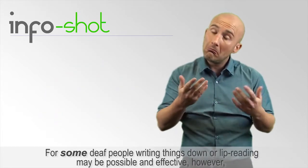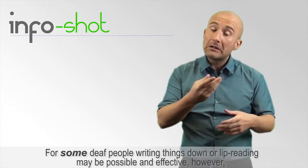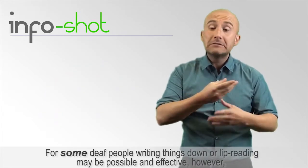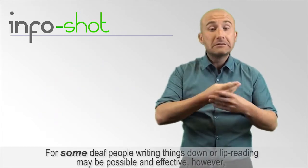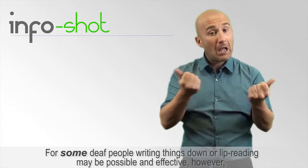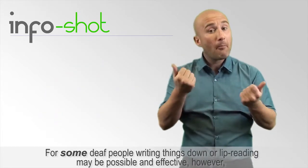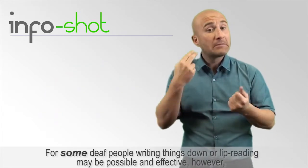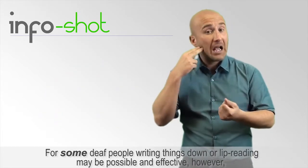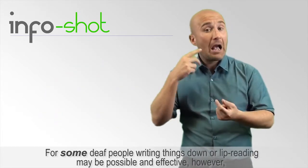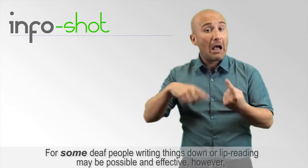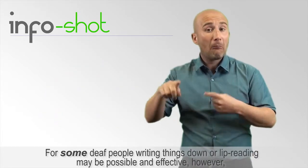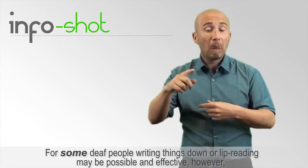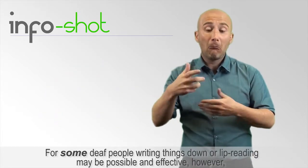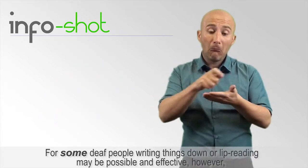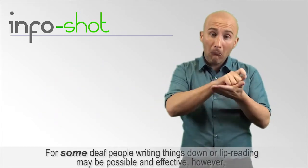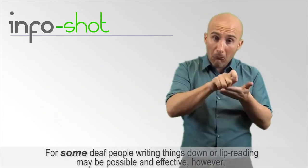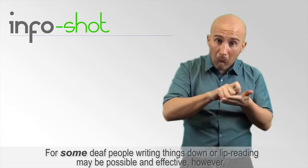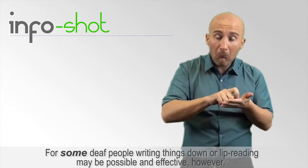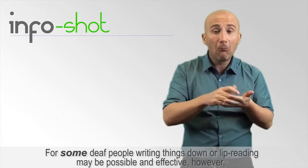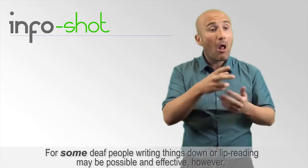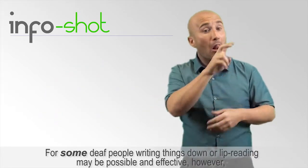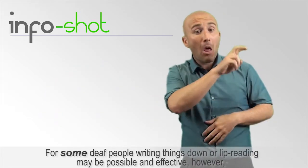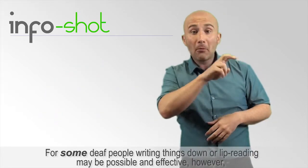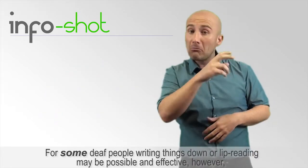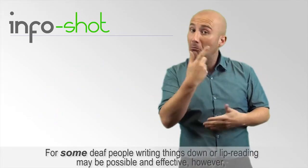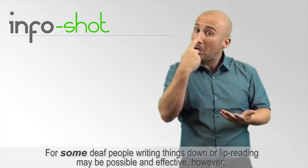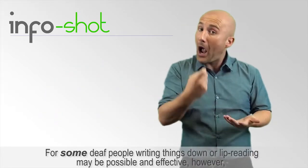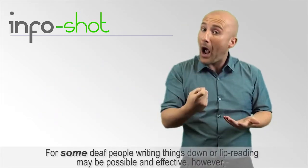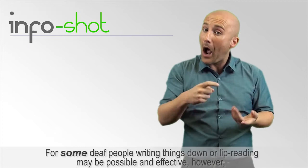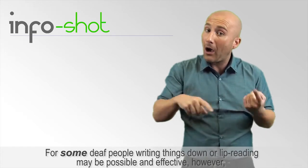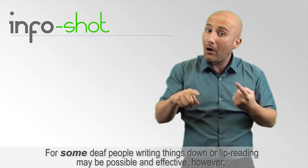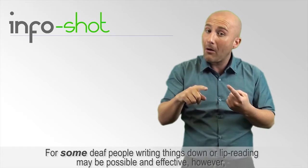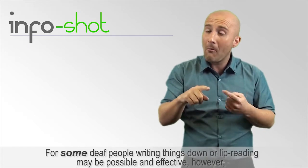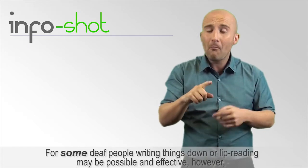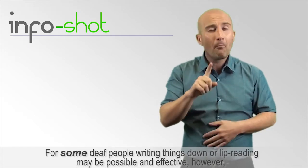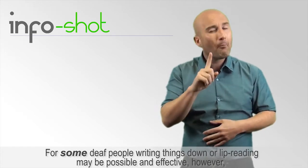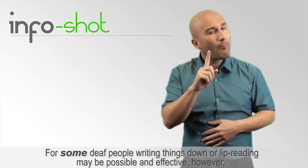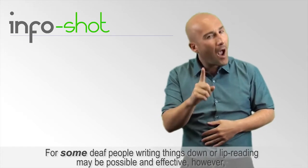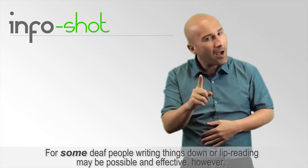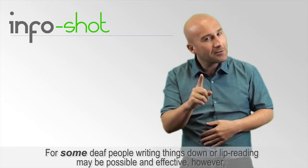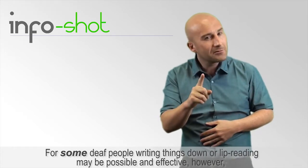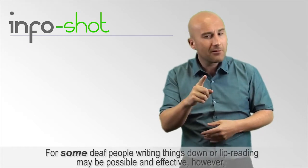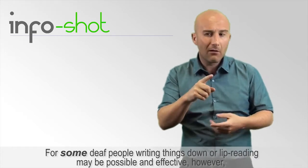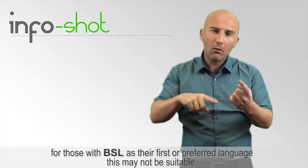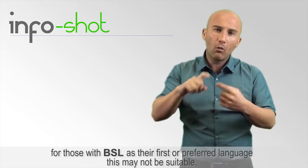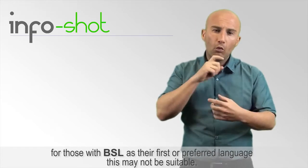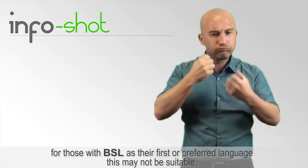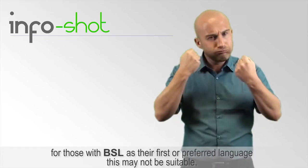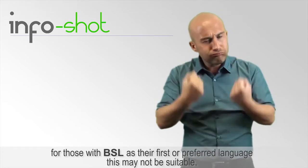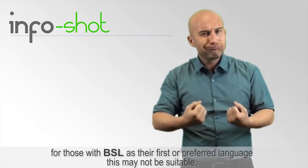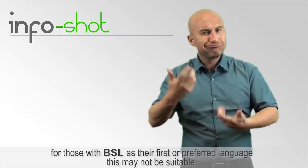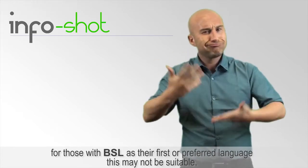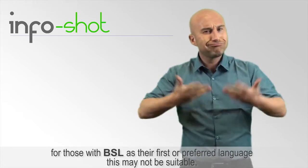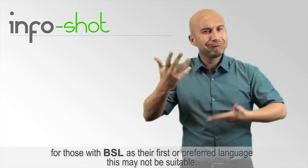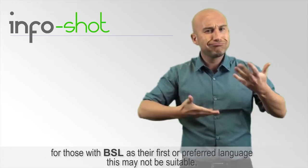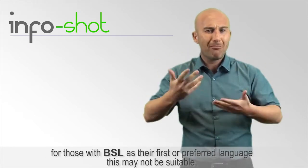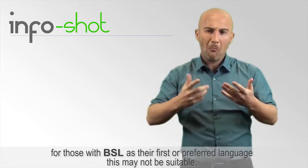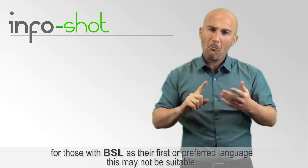deaf people, writing things down or lip reading may be possible and effective. However, for those with BSL as their first or